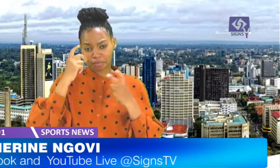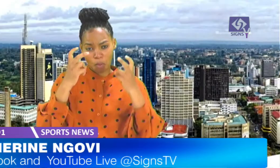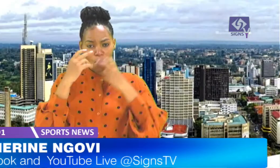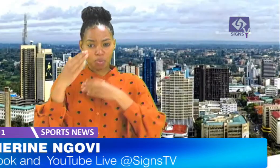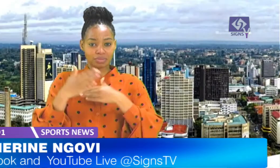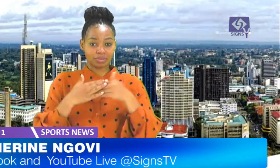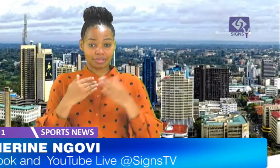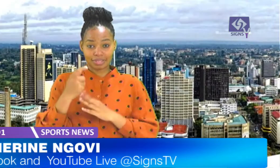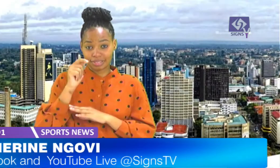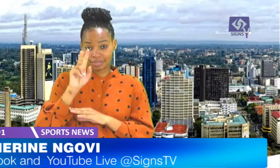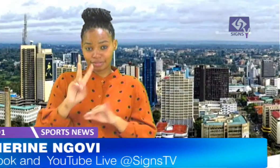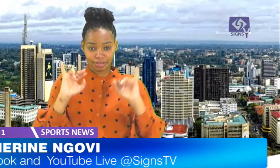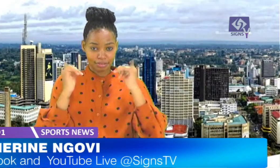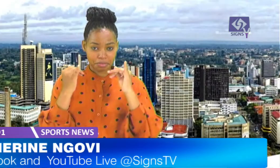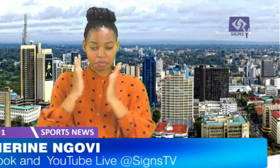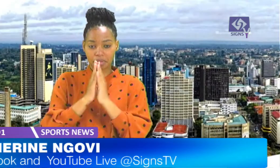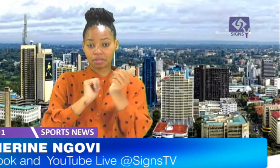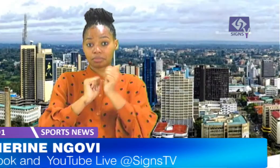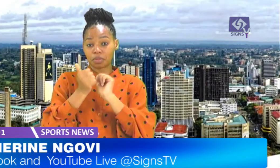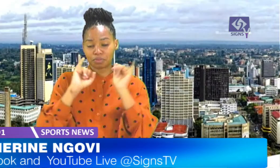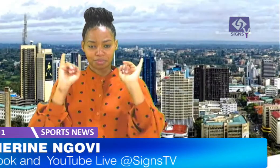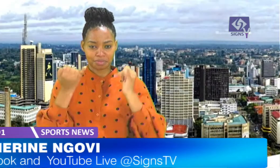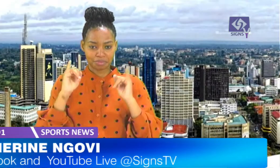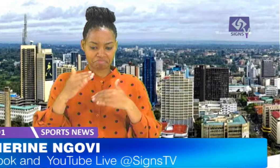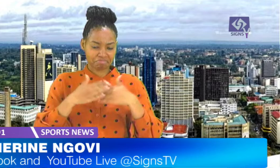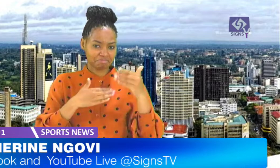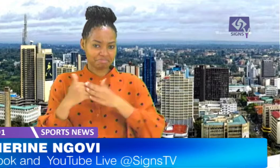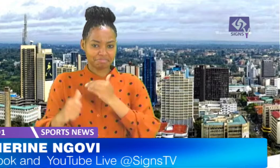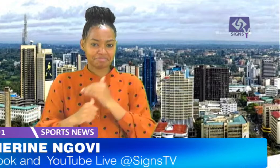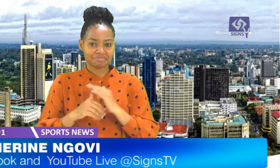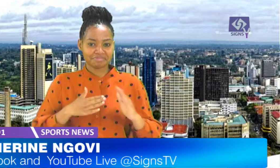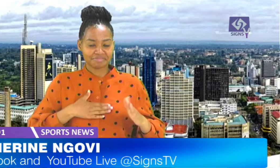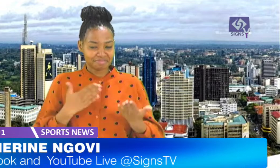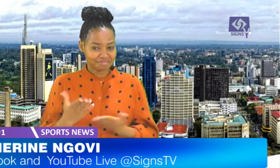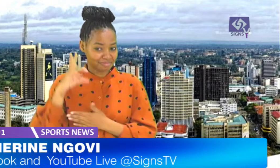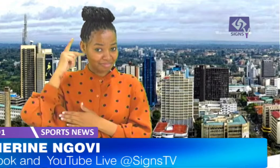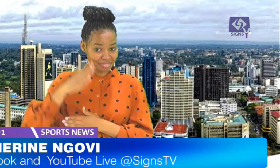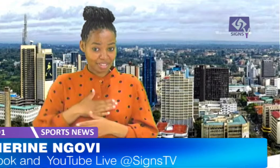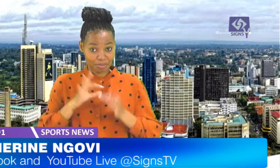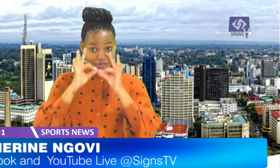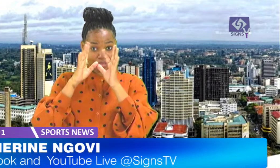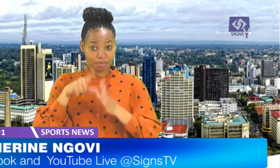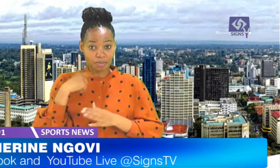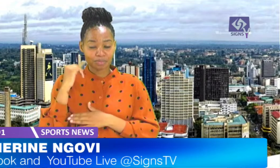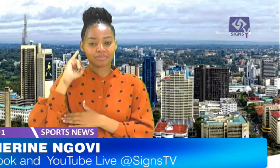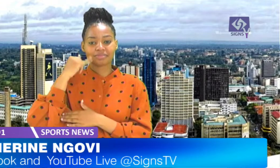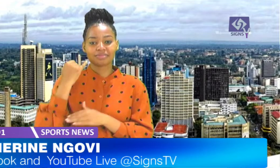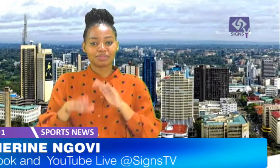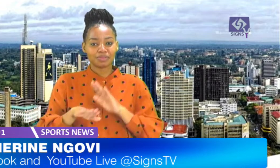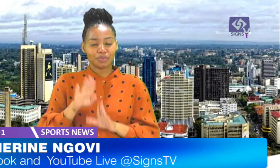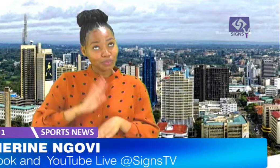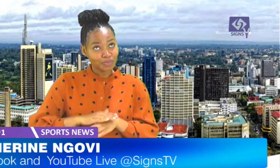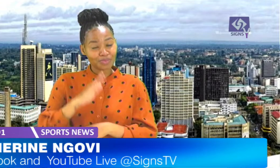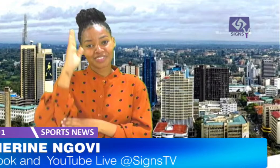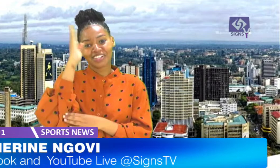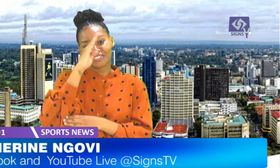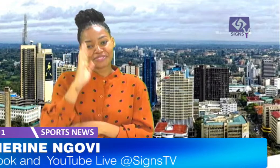That's all we had prepared for you here at Science TV. Thank you for watching 1 p.m. News and Sports News. My name is